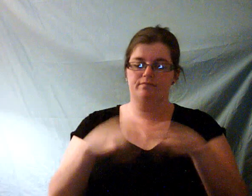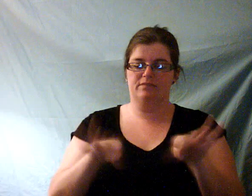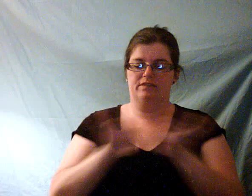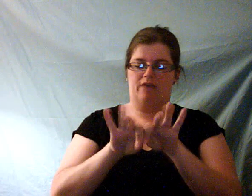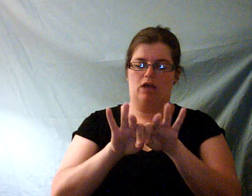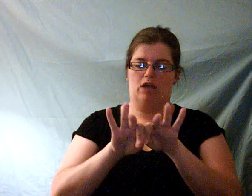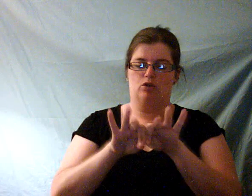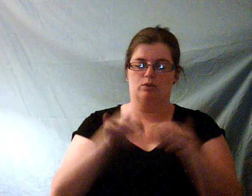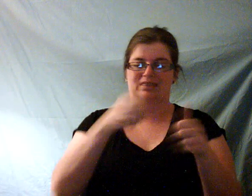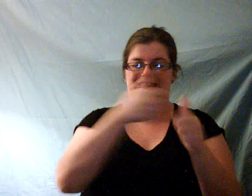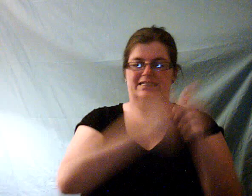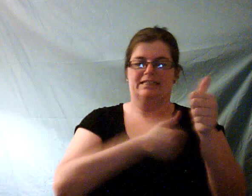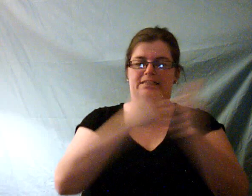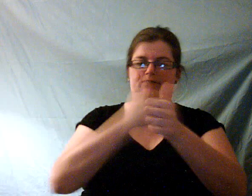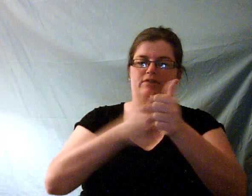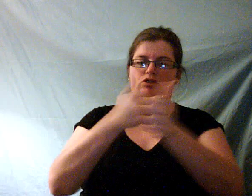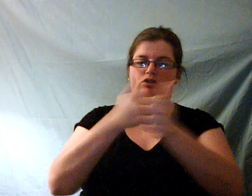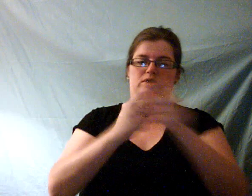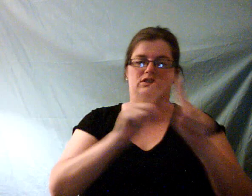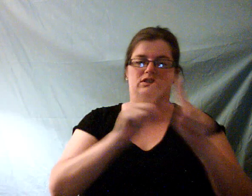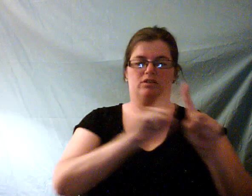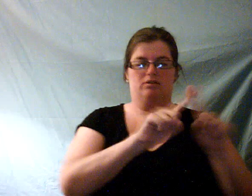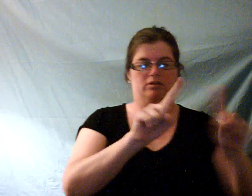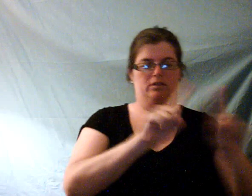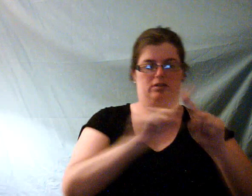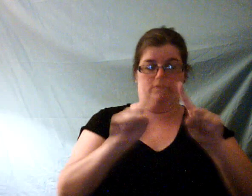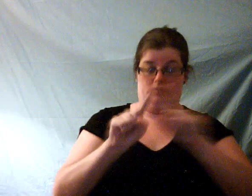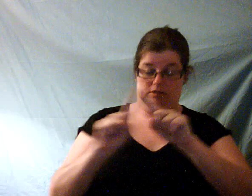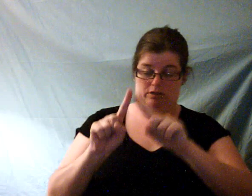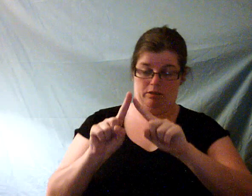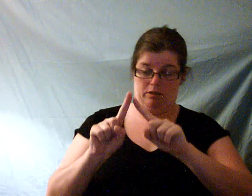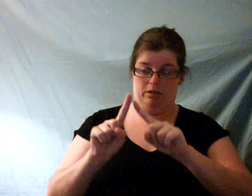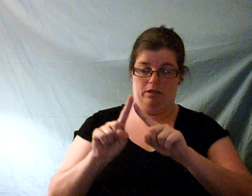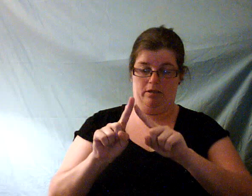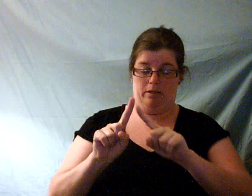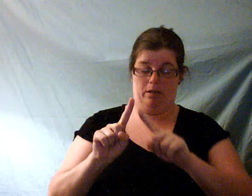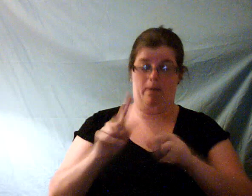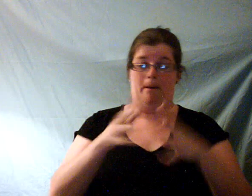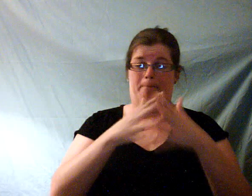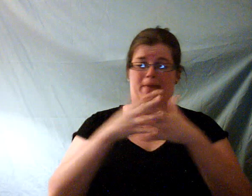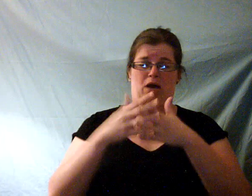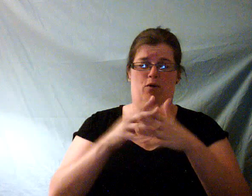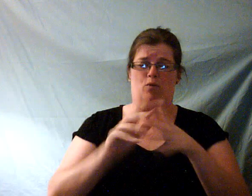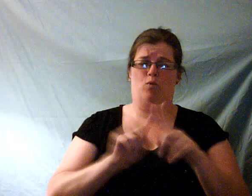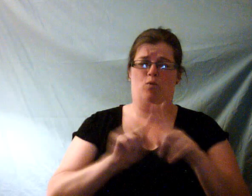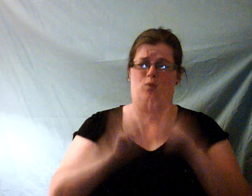individualism, and by far Americans are the most individualistic people in the world.